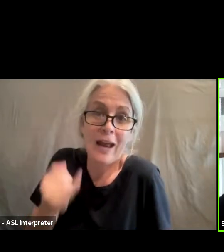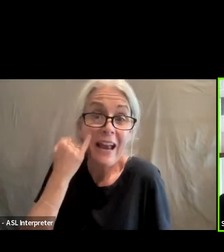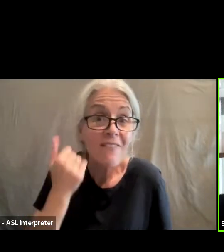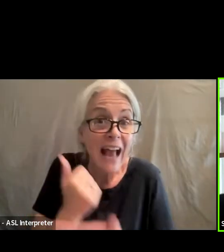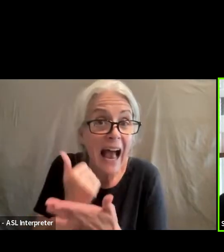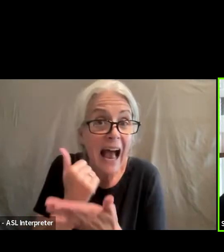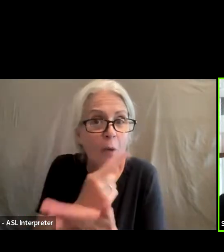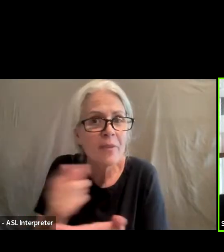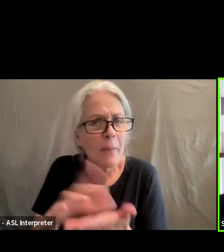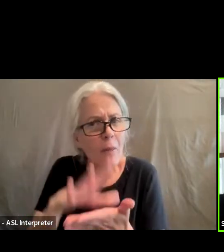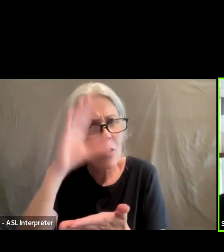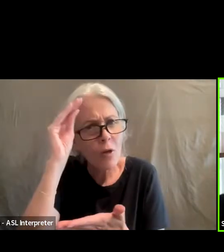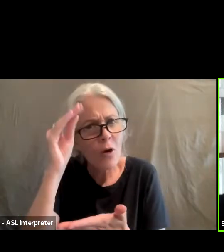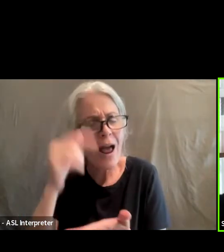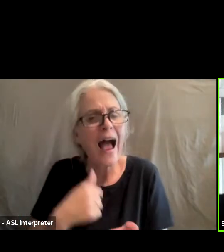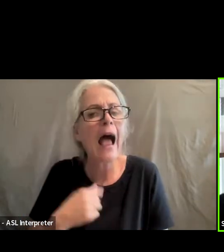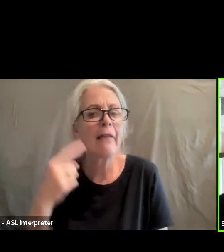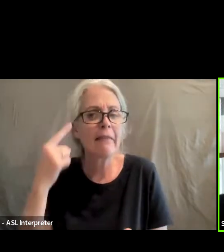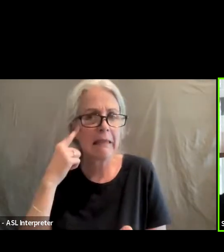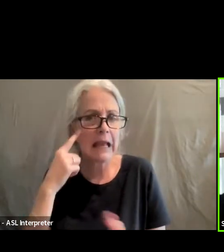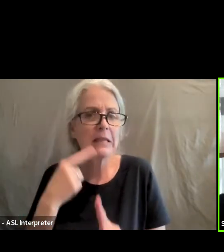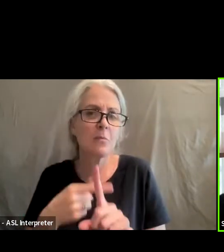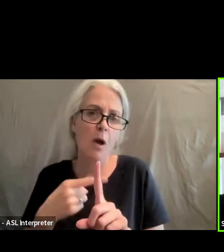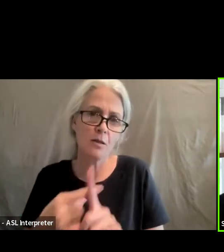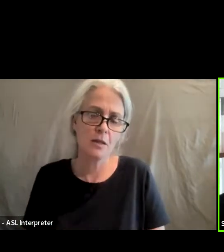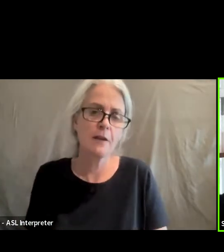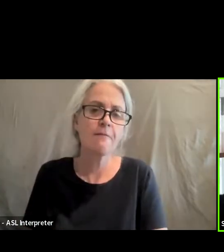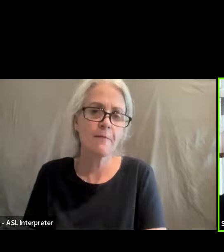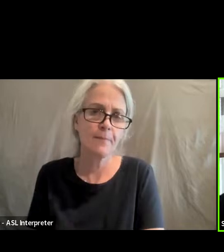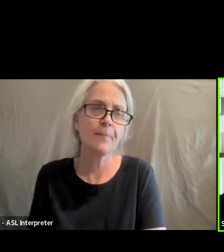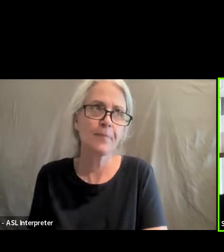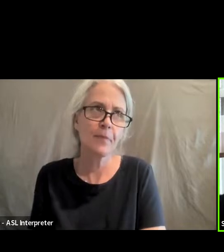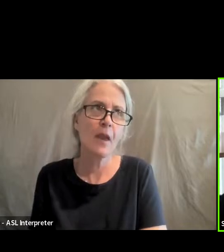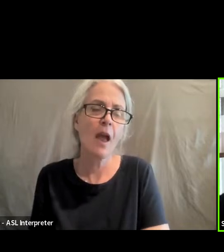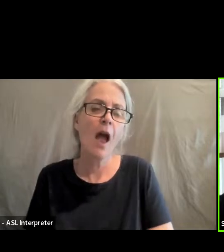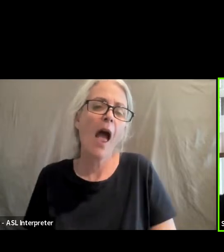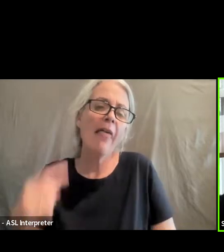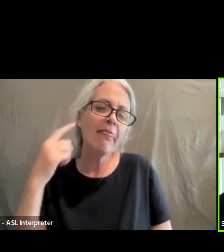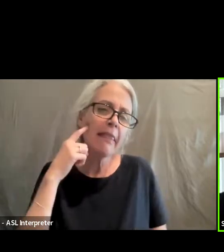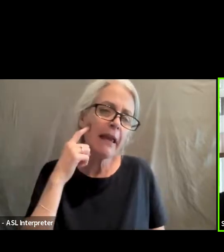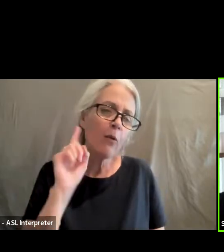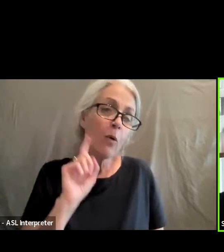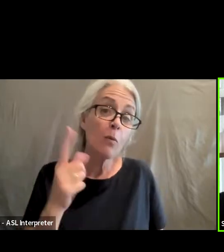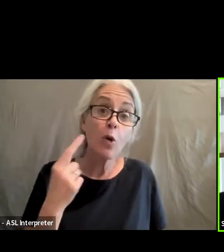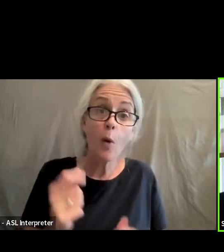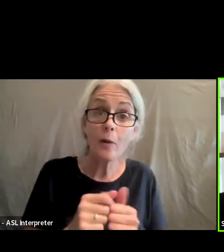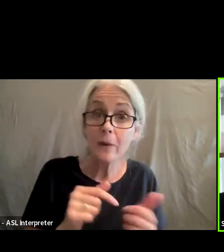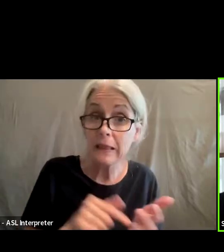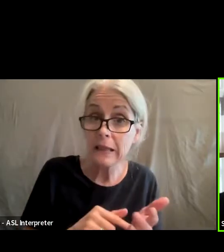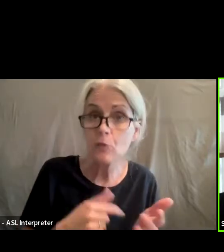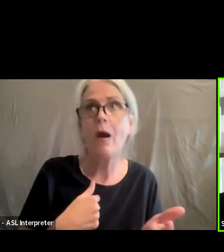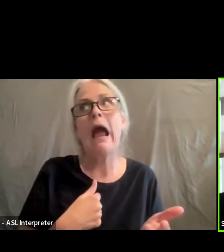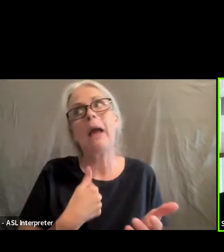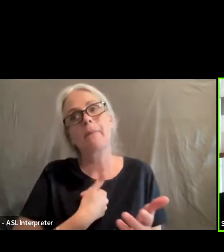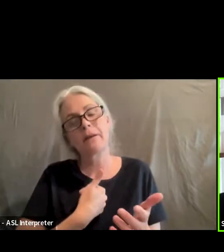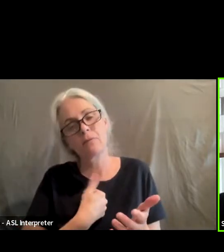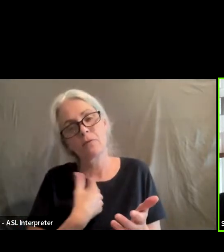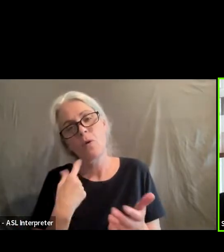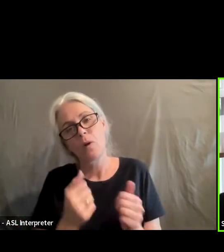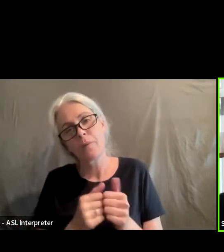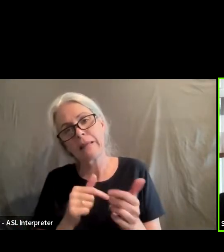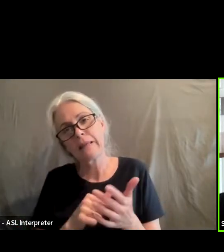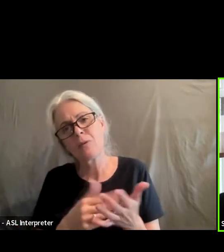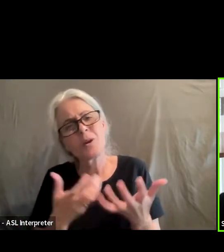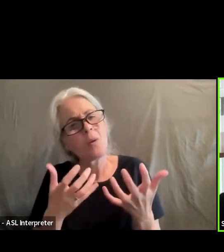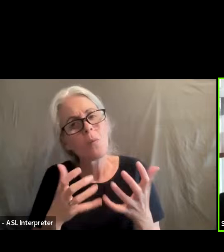them learn, I think it's a positive. I think where we're going with this is, or where I'm going with this is that we